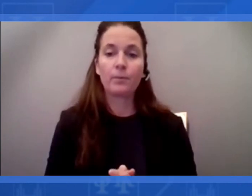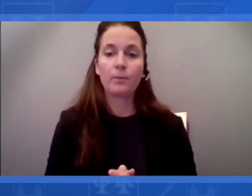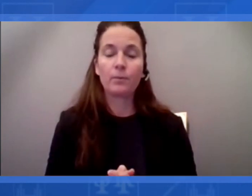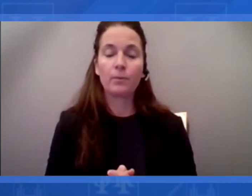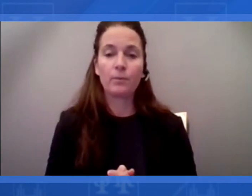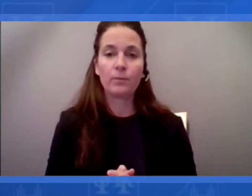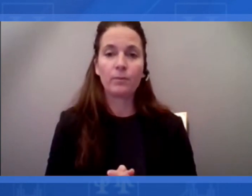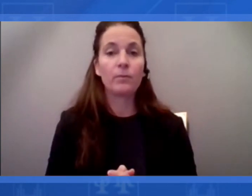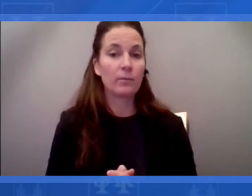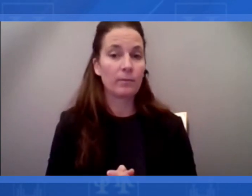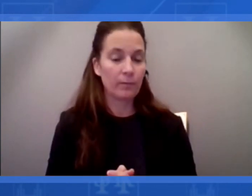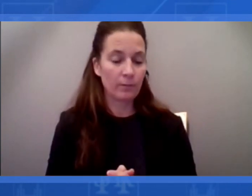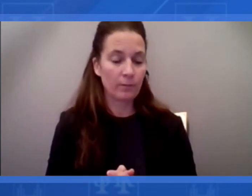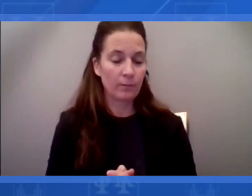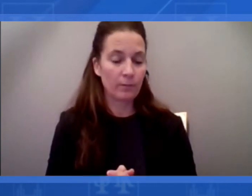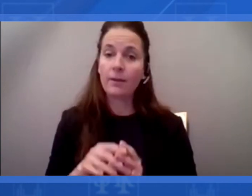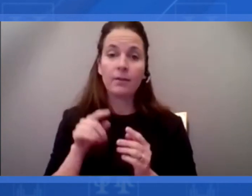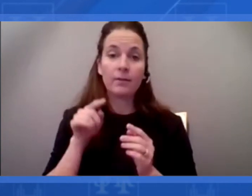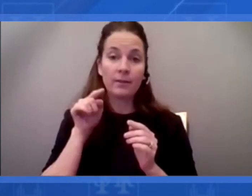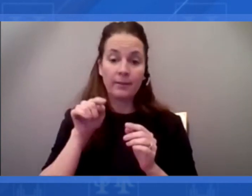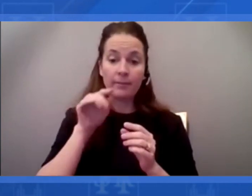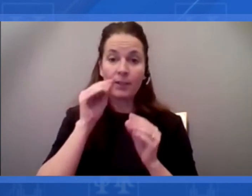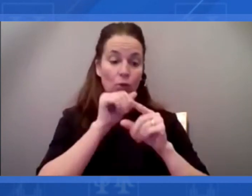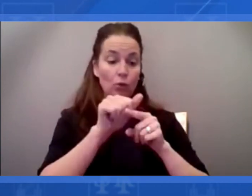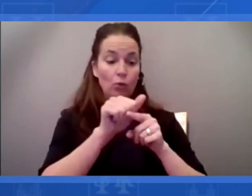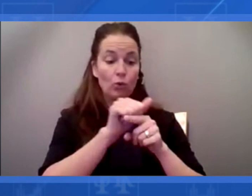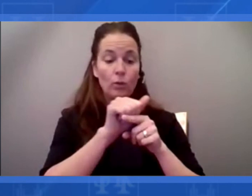visible and invisible disabilities.